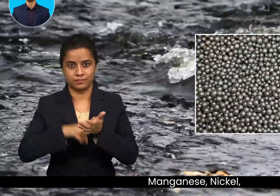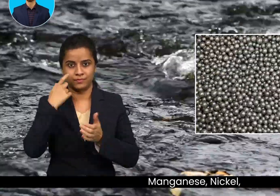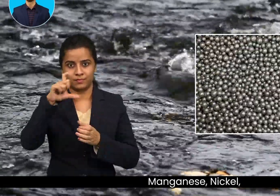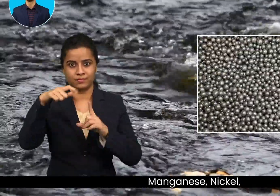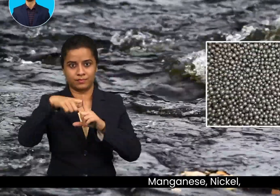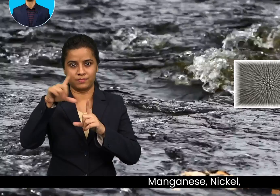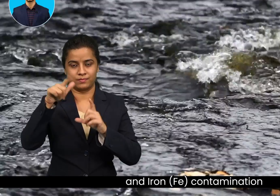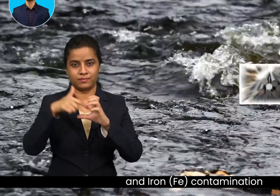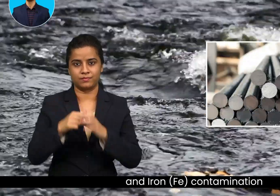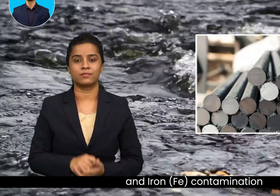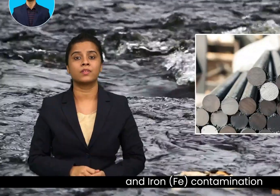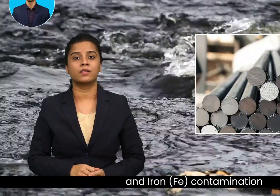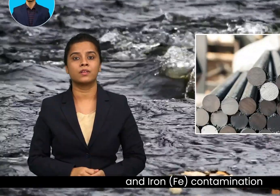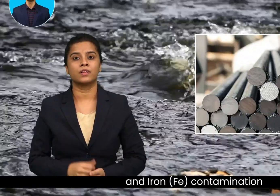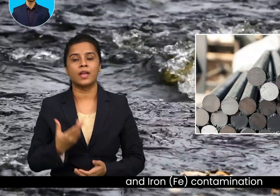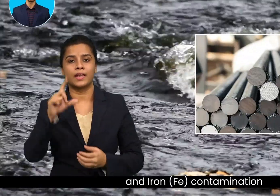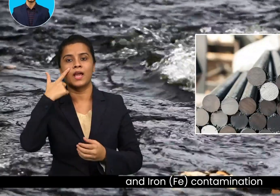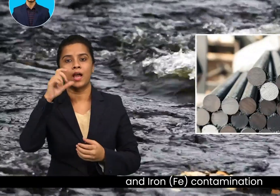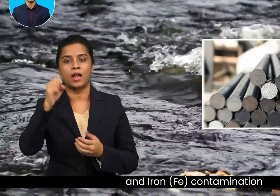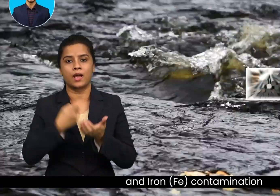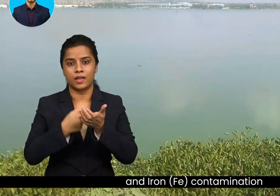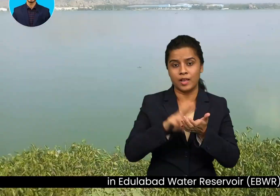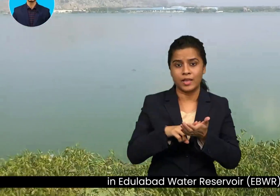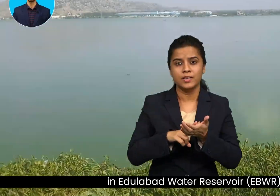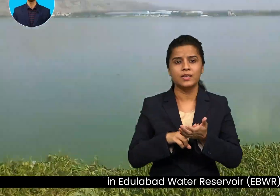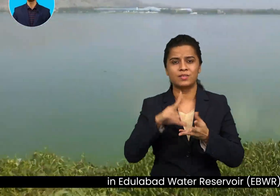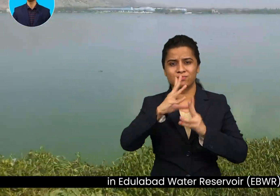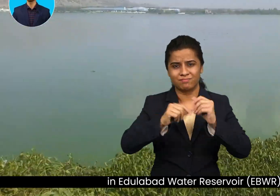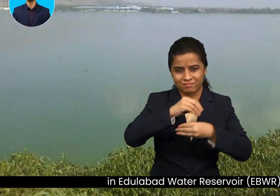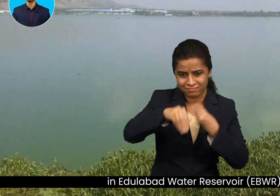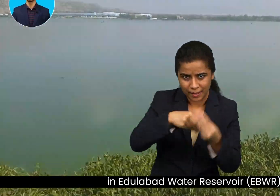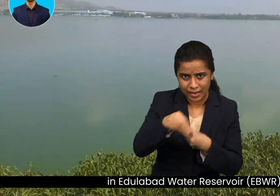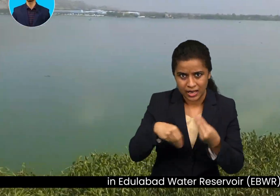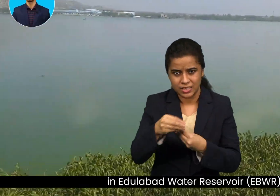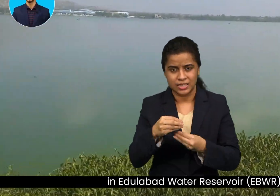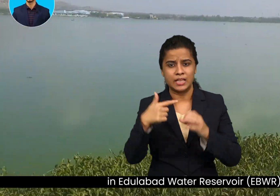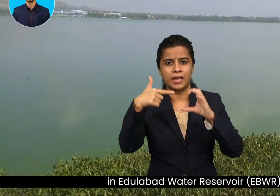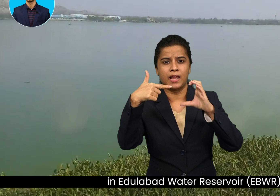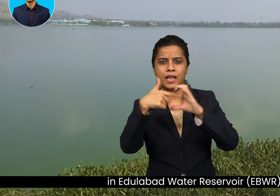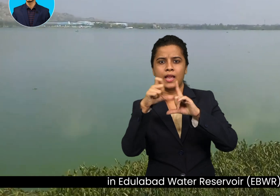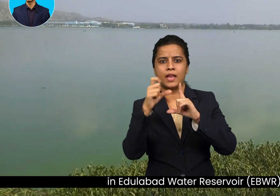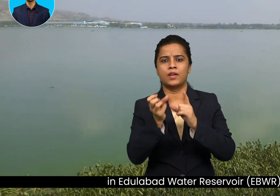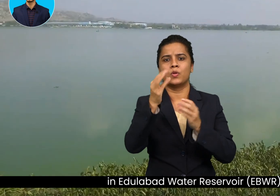nickel and iron contamination in Edulabad Water Reservoir